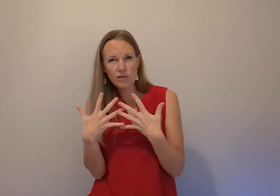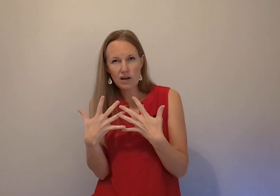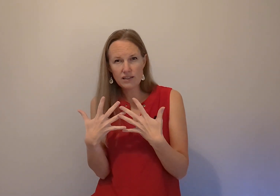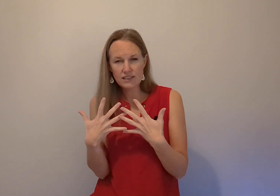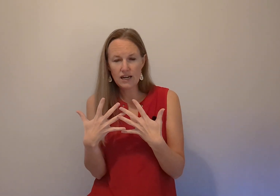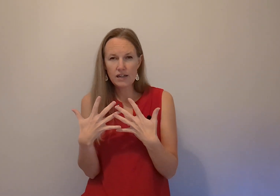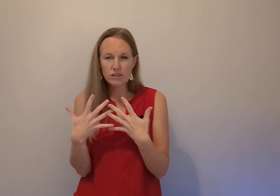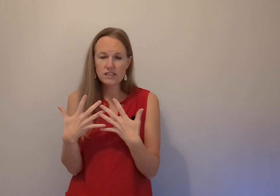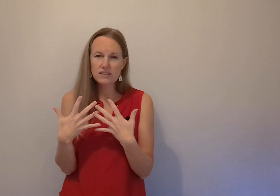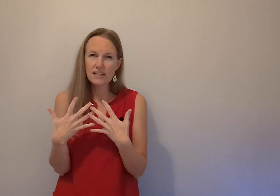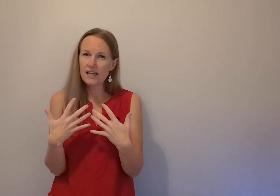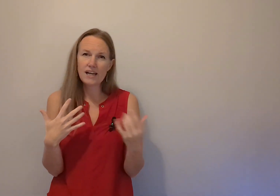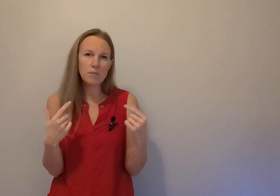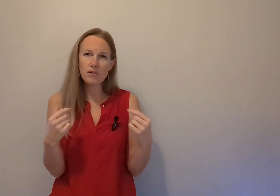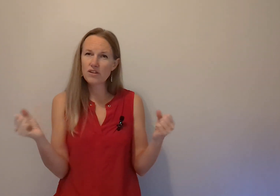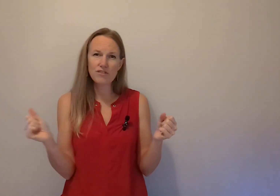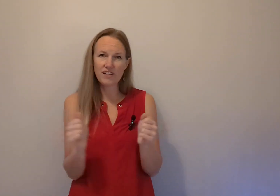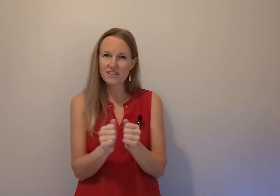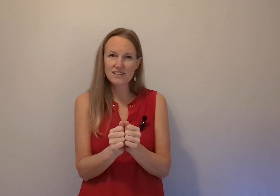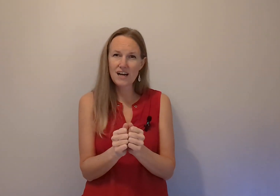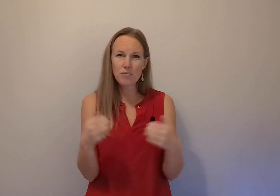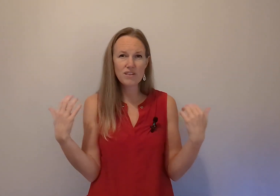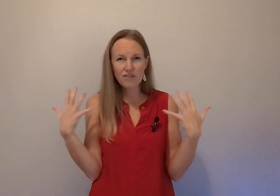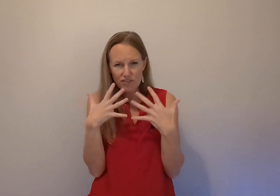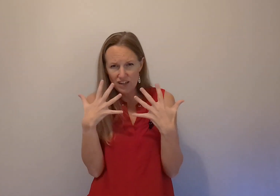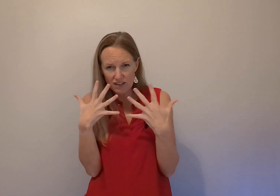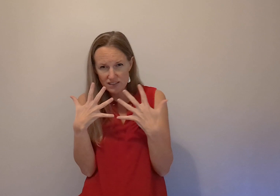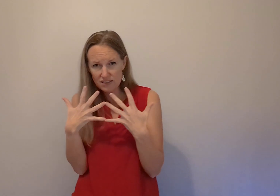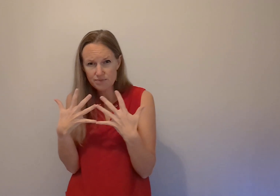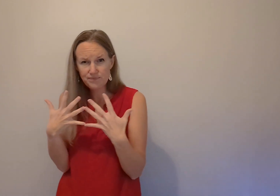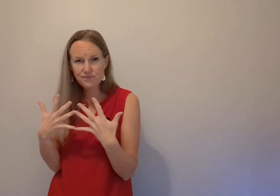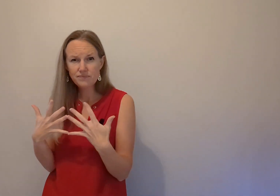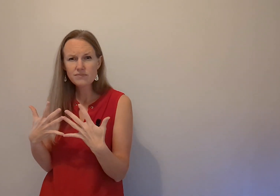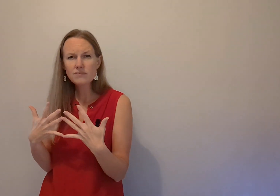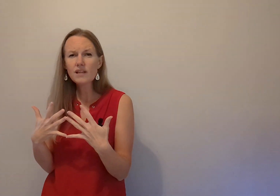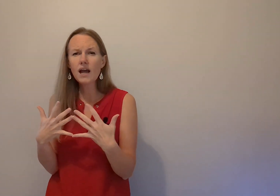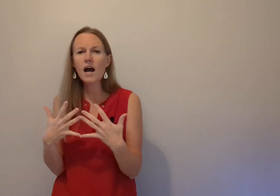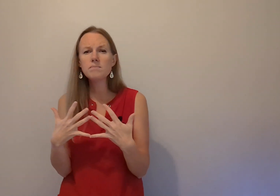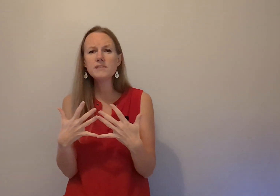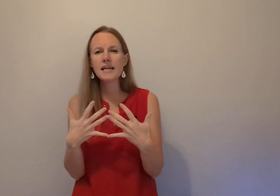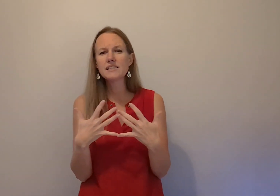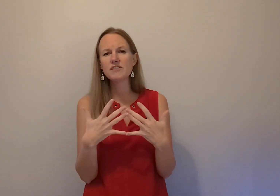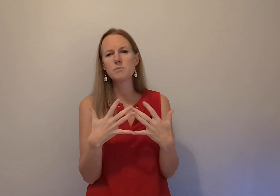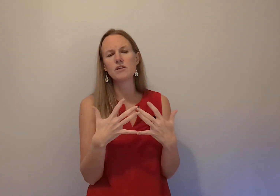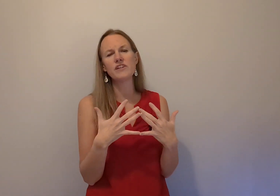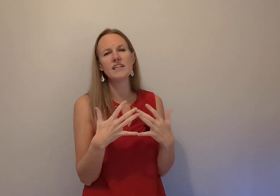not going to sign. We're just saying, come with your fears. Come with the fears. Come, taste of his perfect